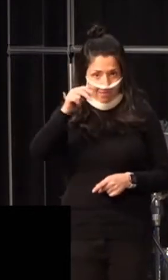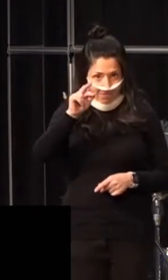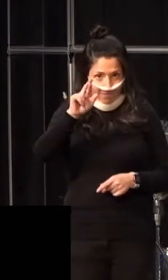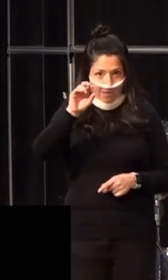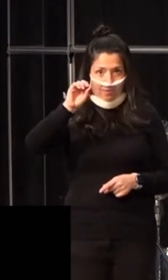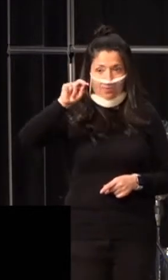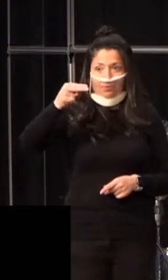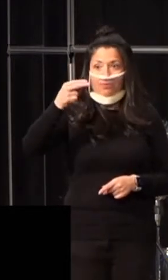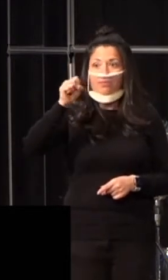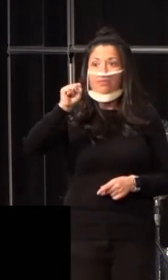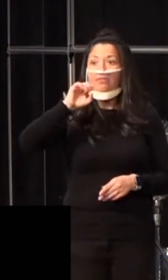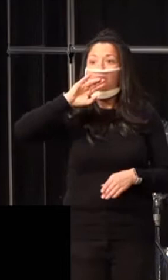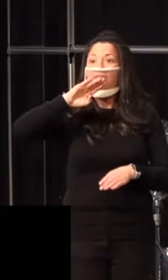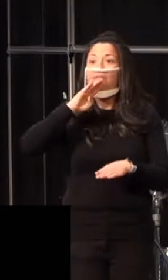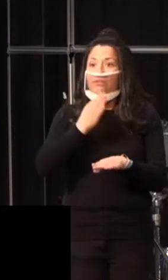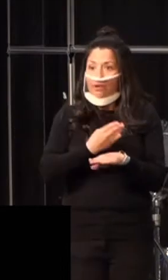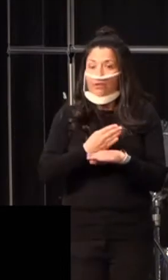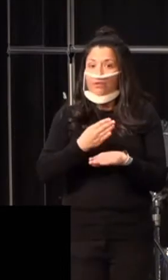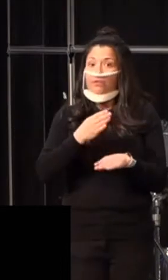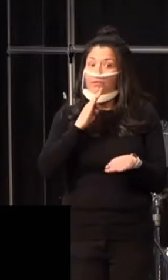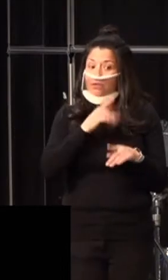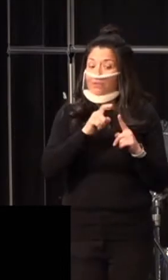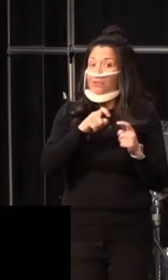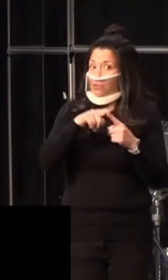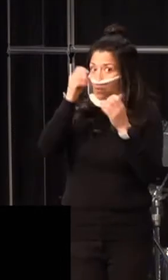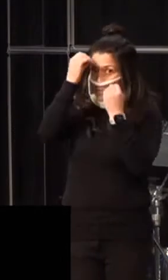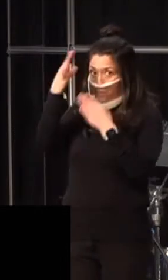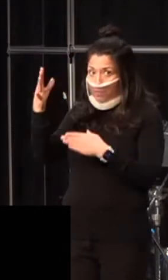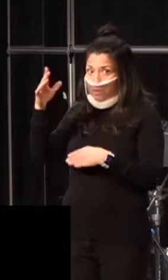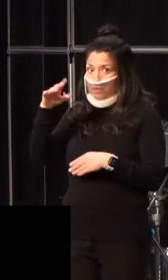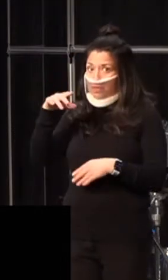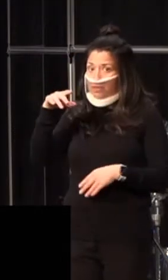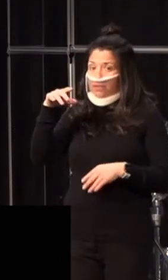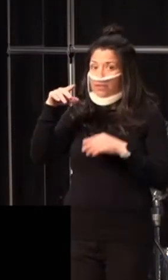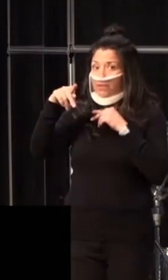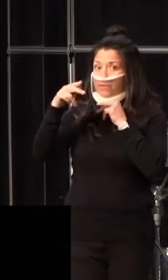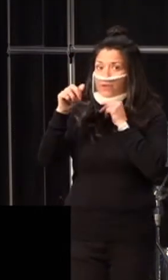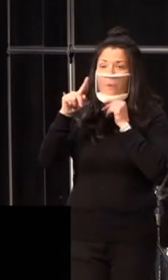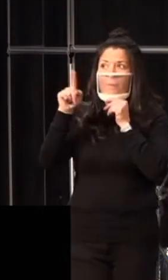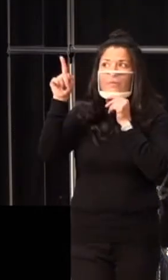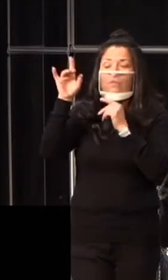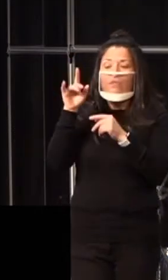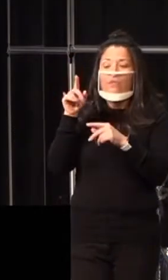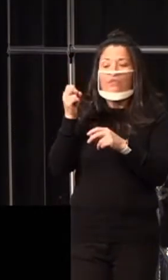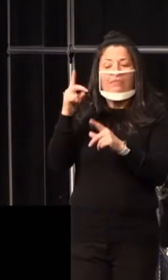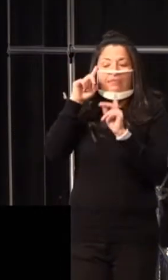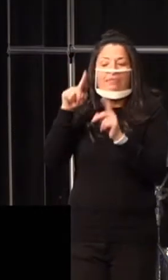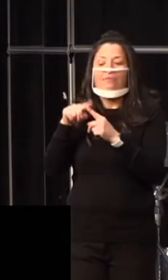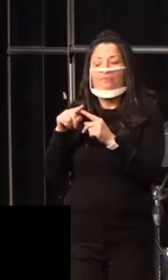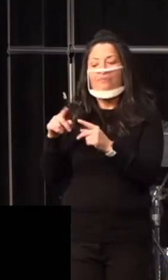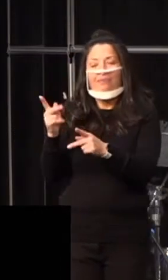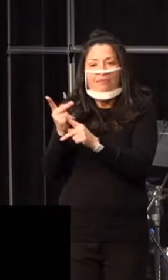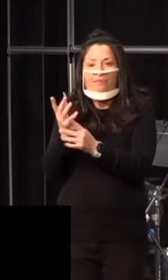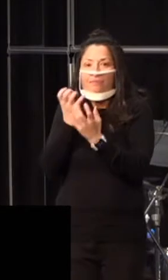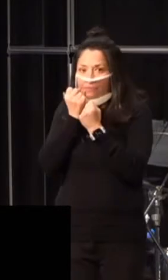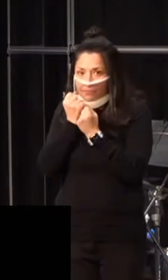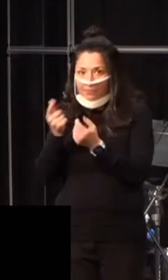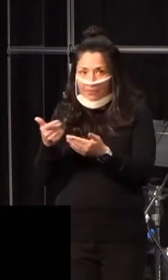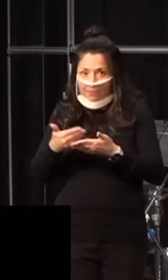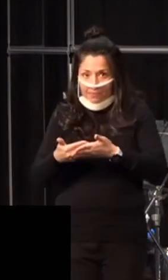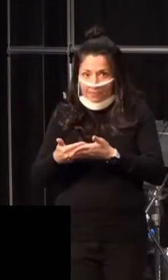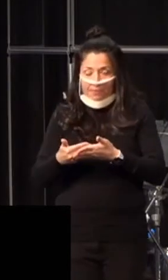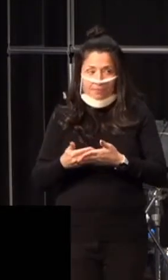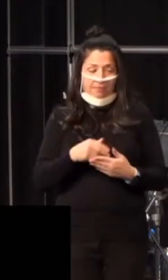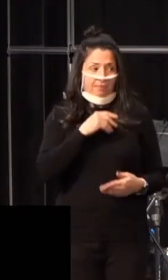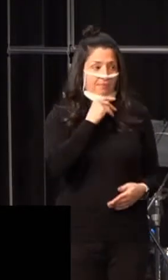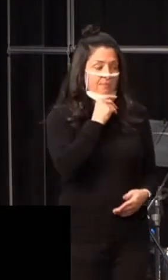interesting, Pharaoh's daughter, she was supposed to obey the Pharaoh too, but she chooses to take Moses in. So this Moses character, he's the key to this whole